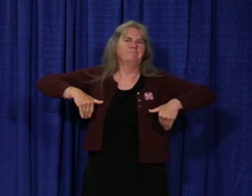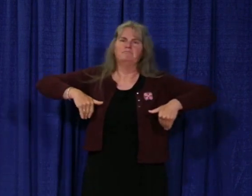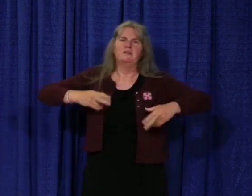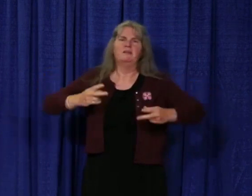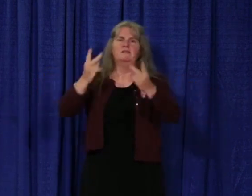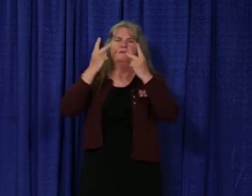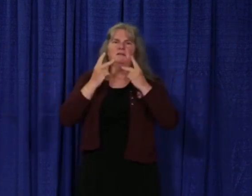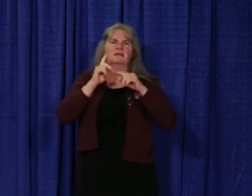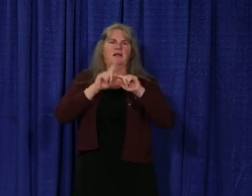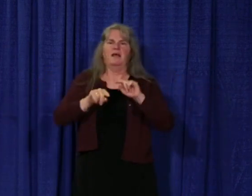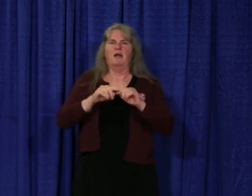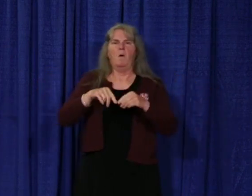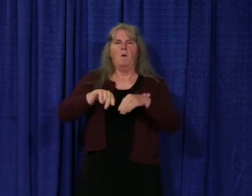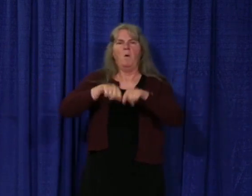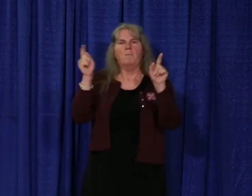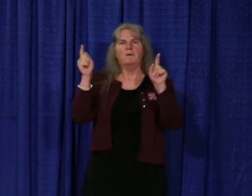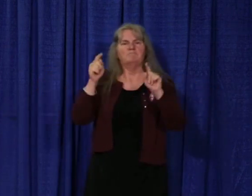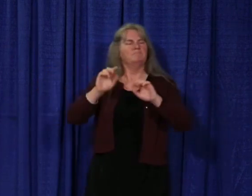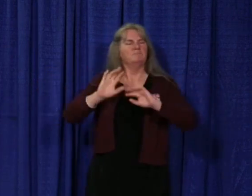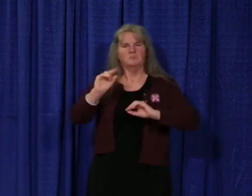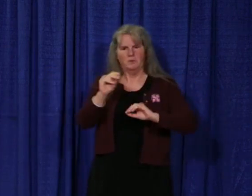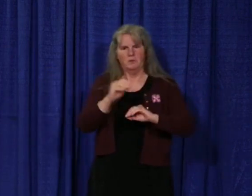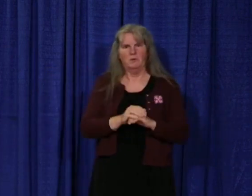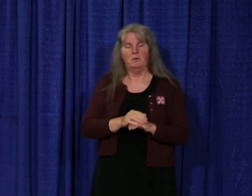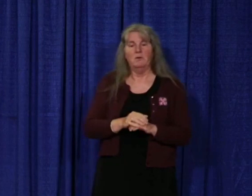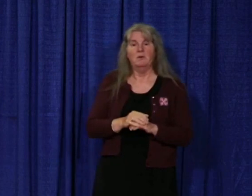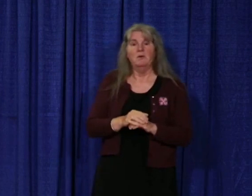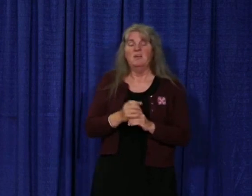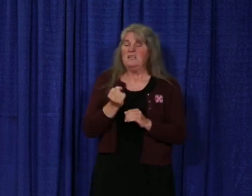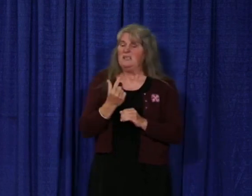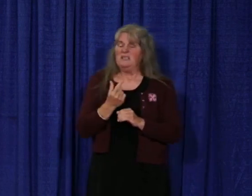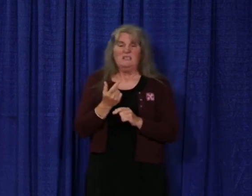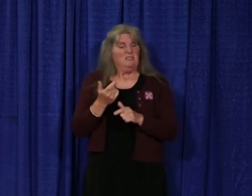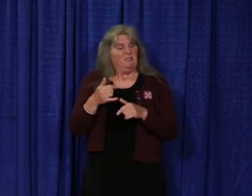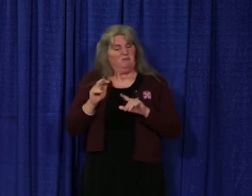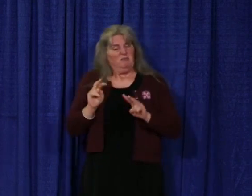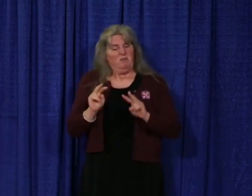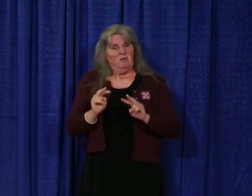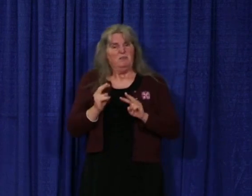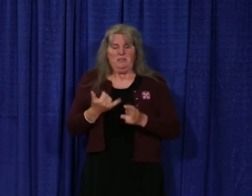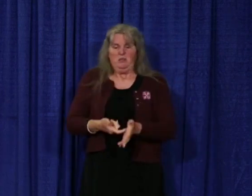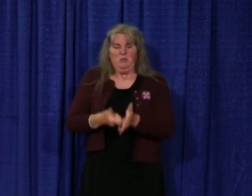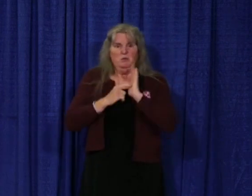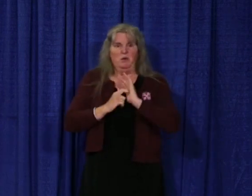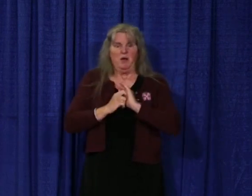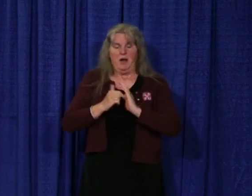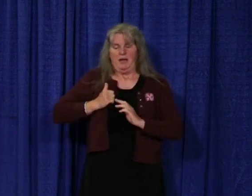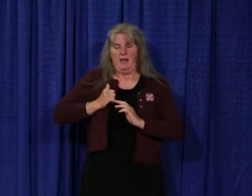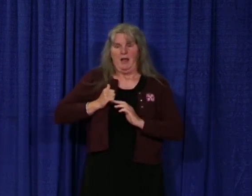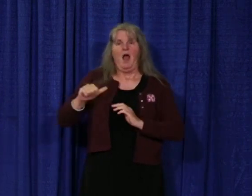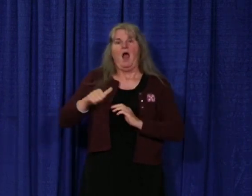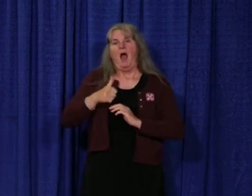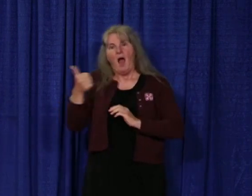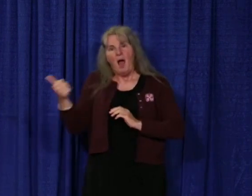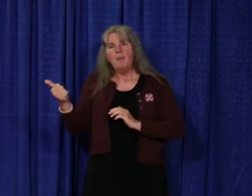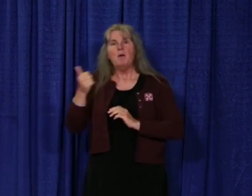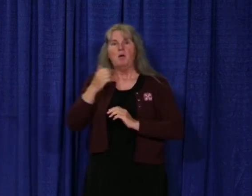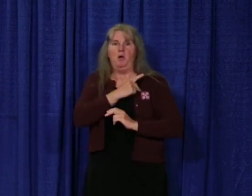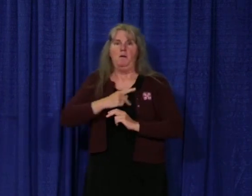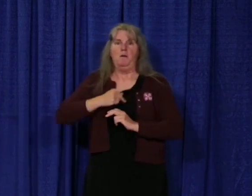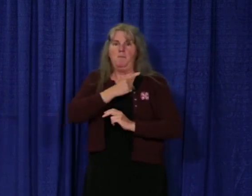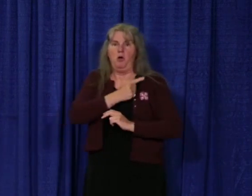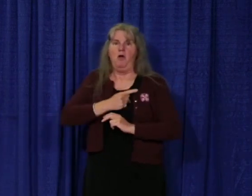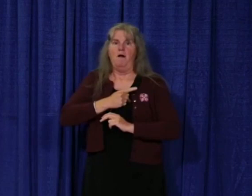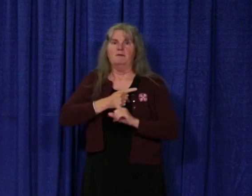the recent increase in cases in the south, we will continue to require Canadians from provinces other than British